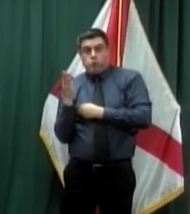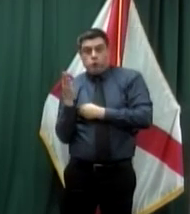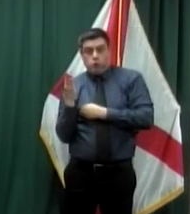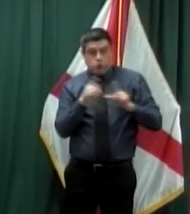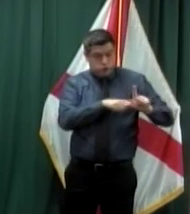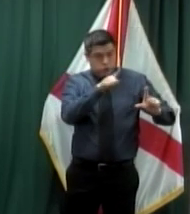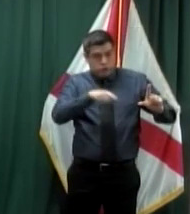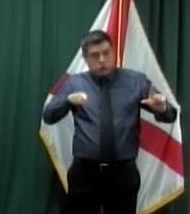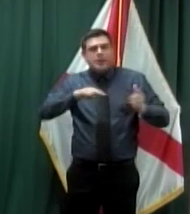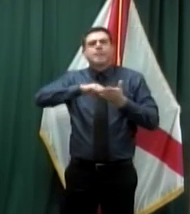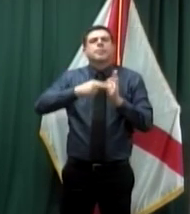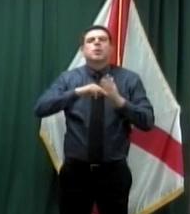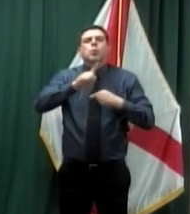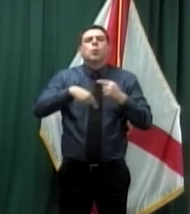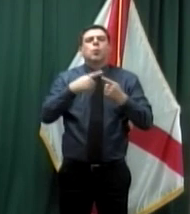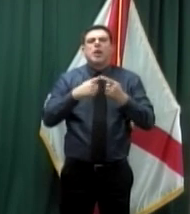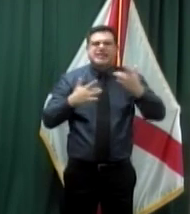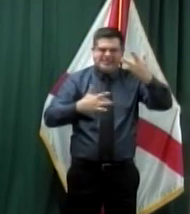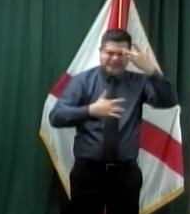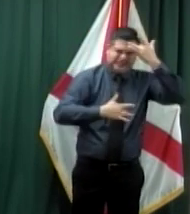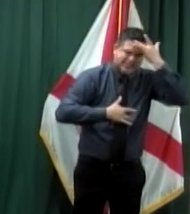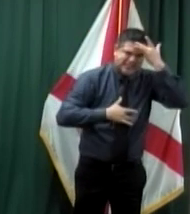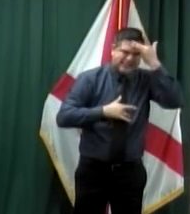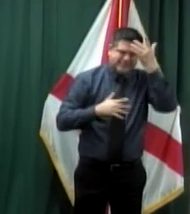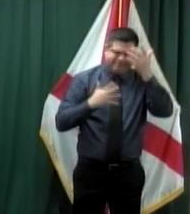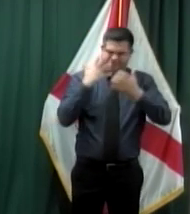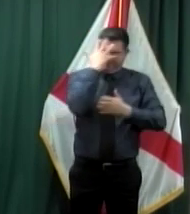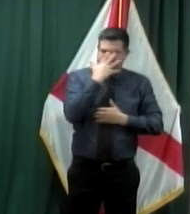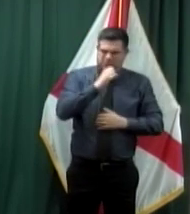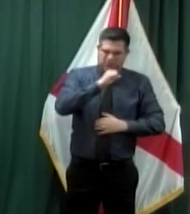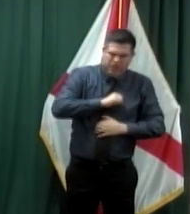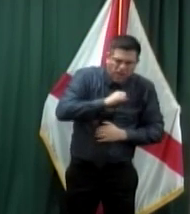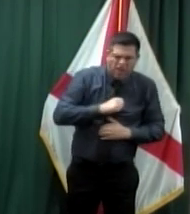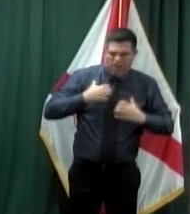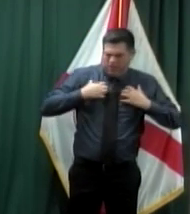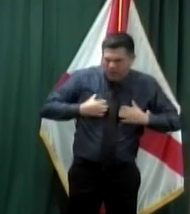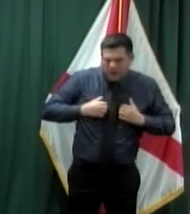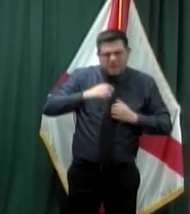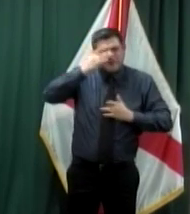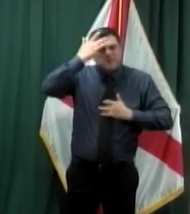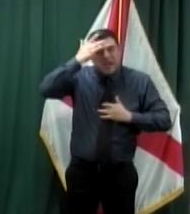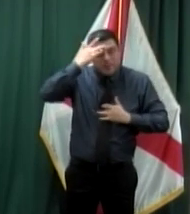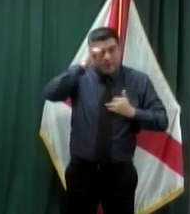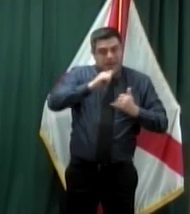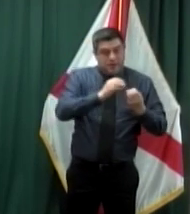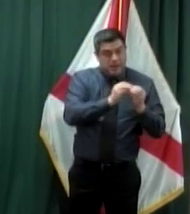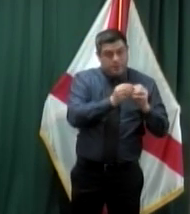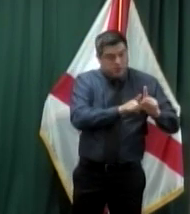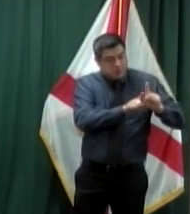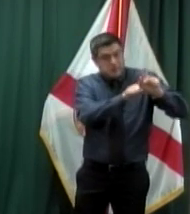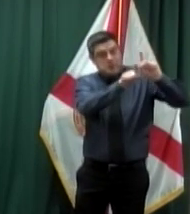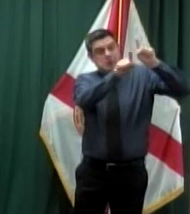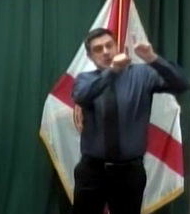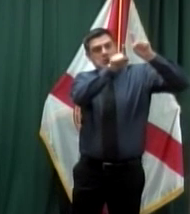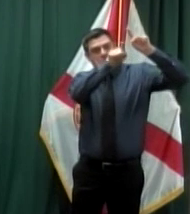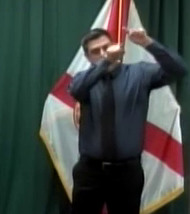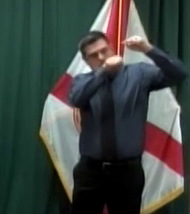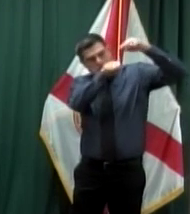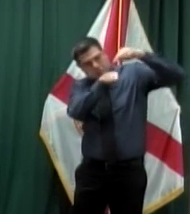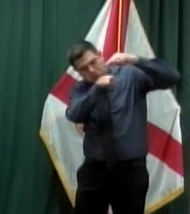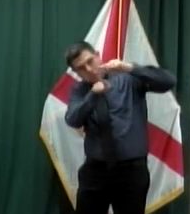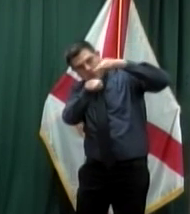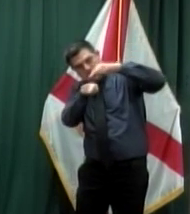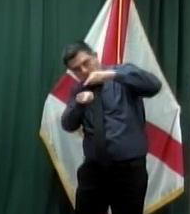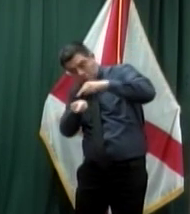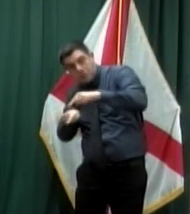declining, which is a good thing, and as you've heard, referred to as flattening the curve. You know, the question is, as we have reopened businesses to 25%,